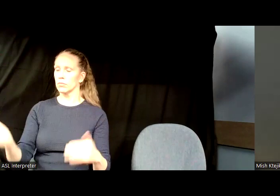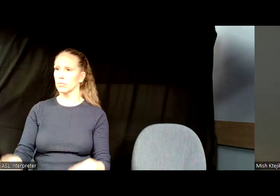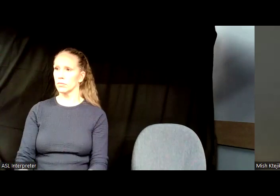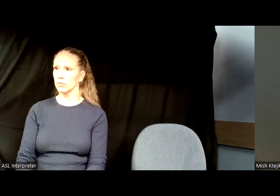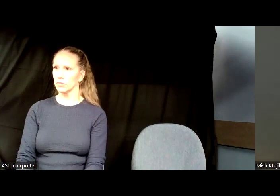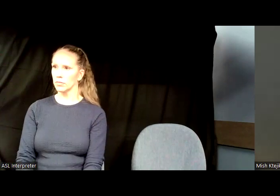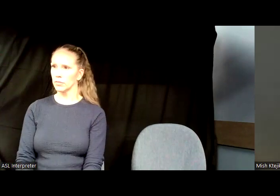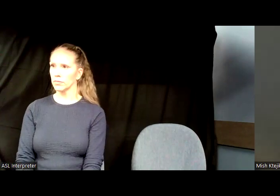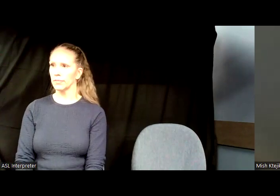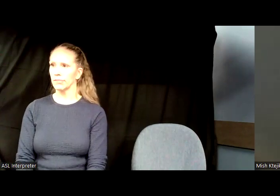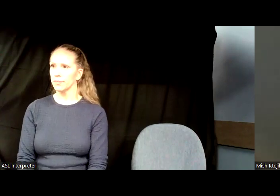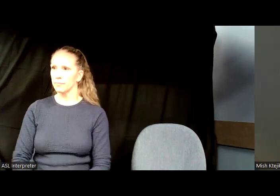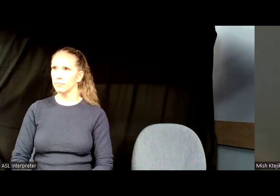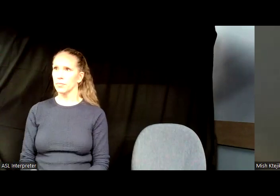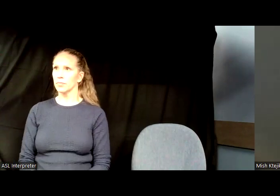Sandy.